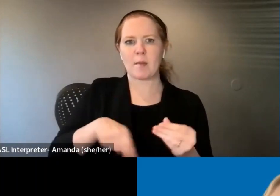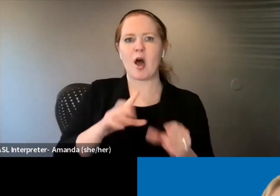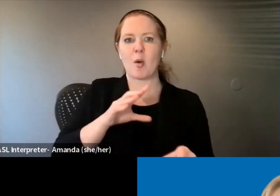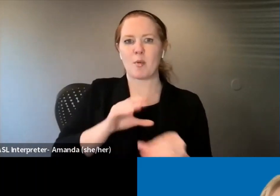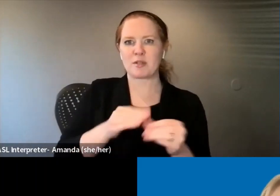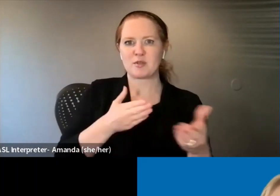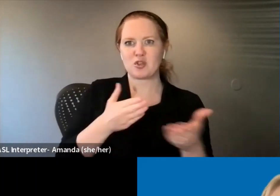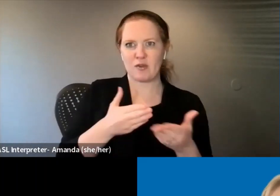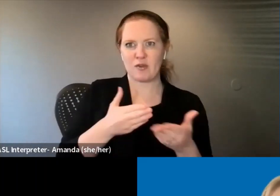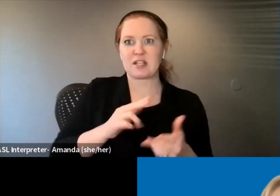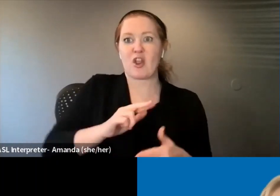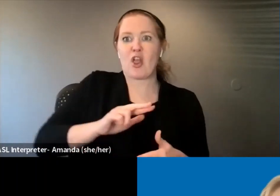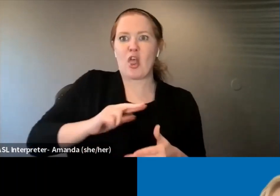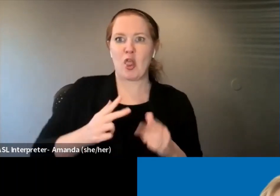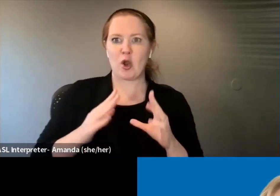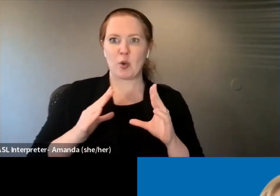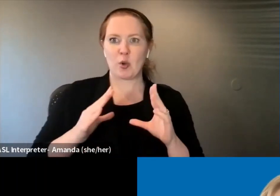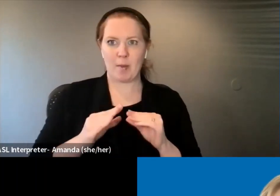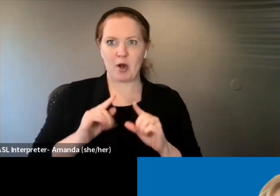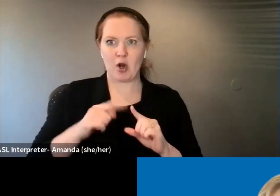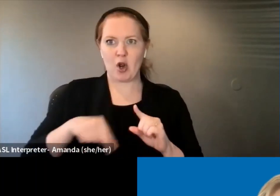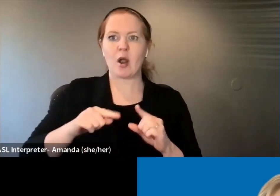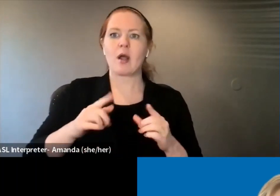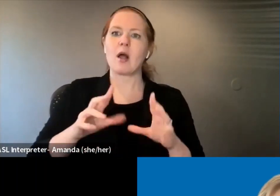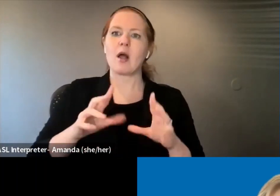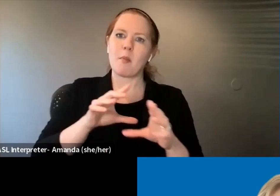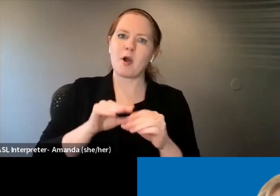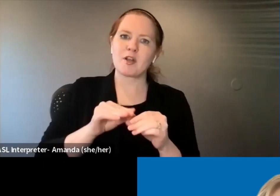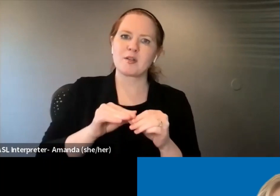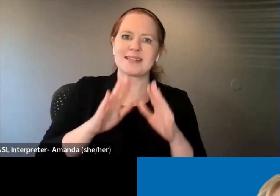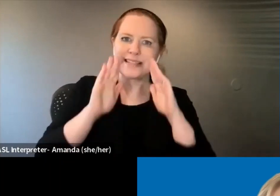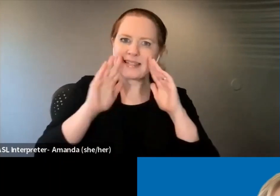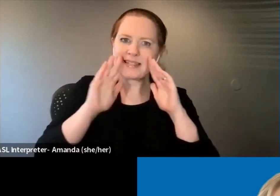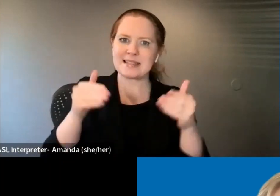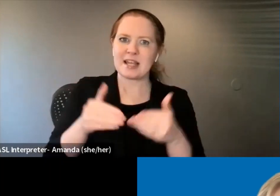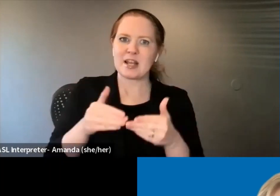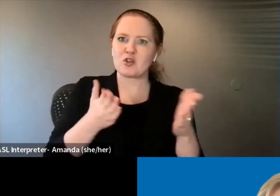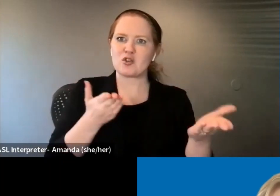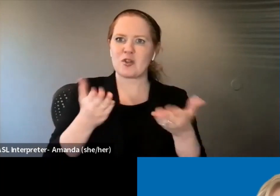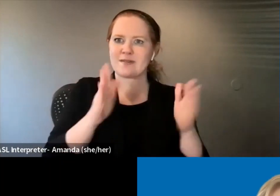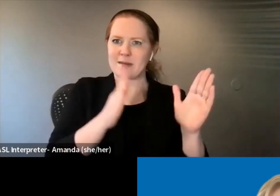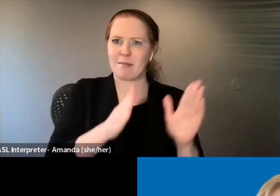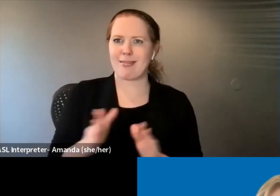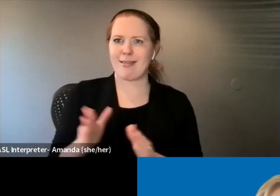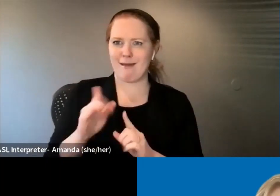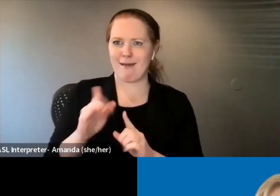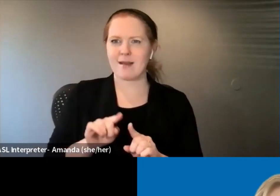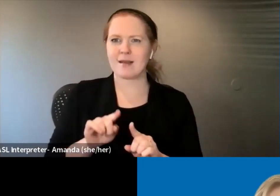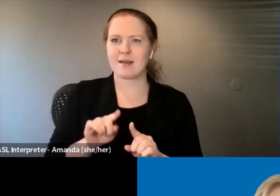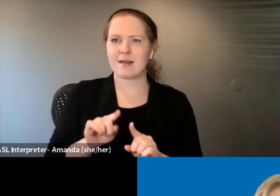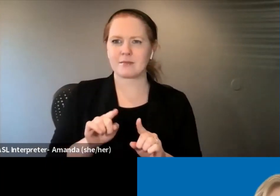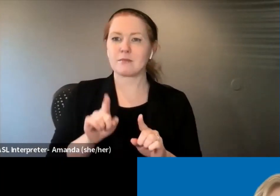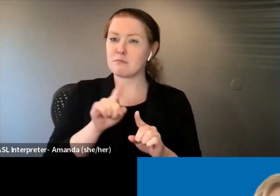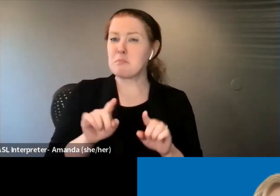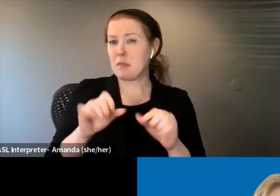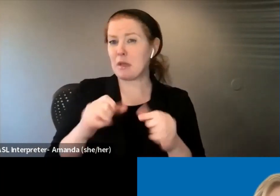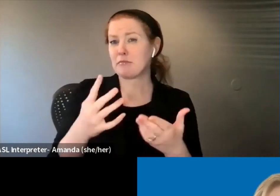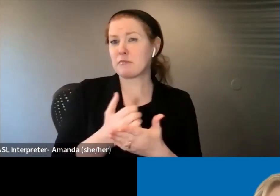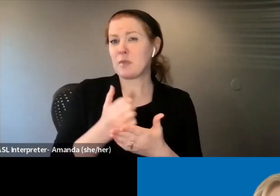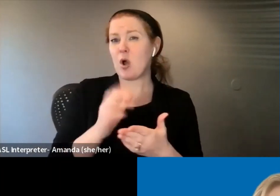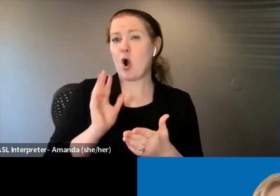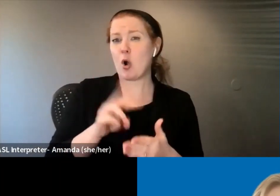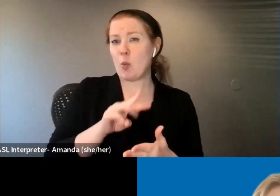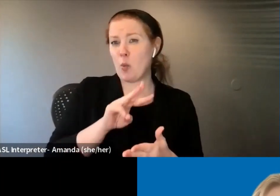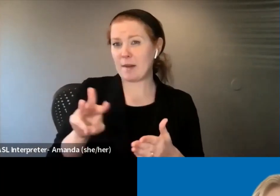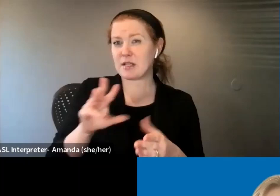our third webinar, we did participant-centered service planning, which you can get on our website.